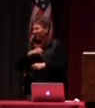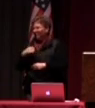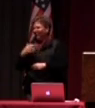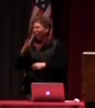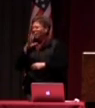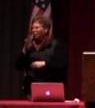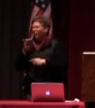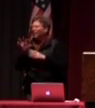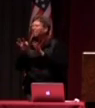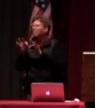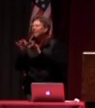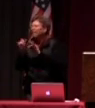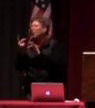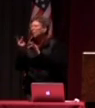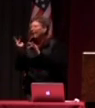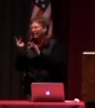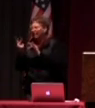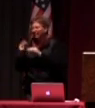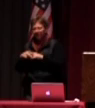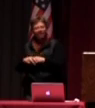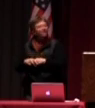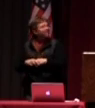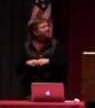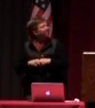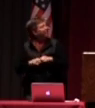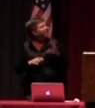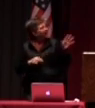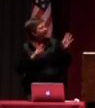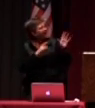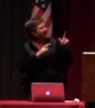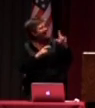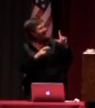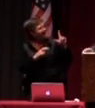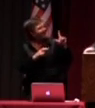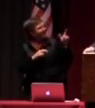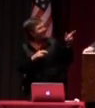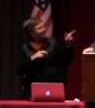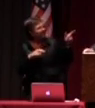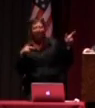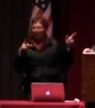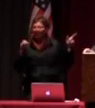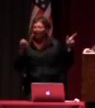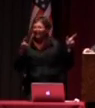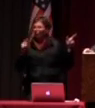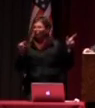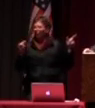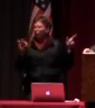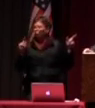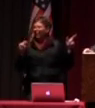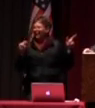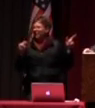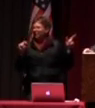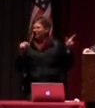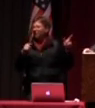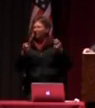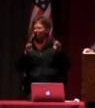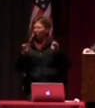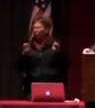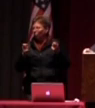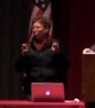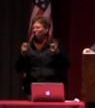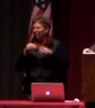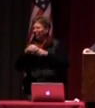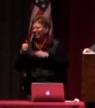talk about a couple of them briefly. One of them, you see on the left here, was Peter the Great of Russia, who ruled in the early 18th